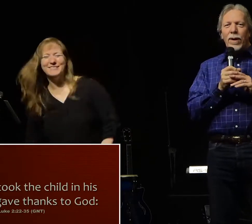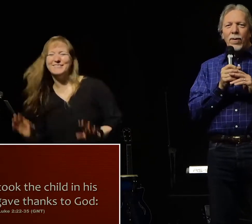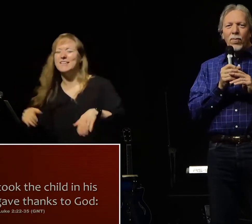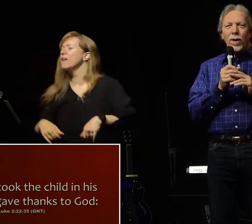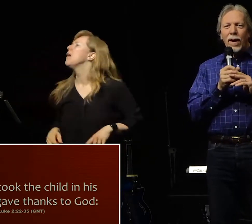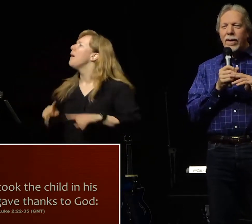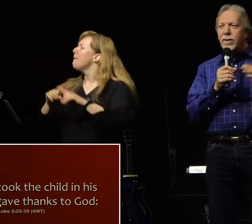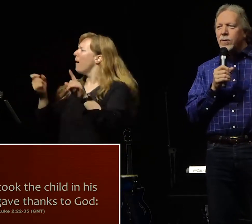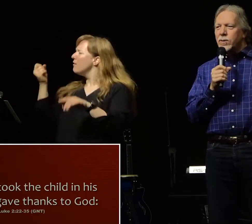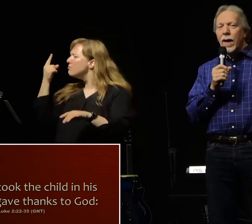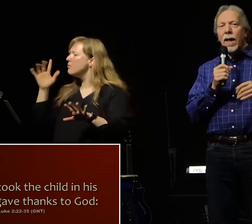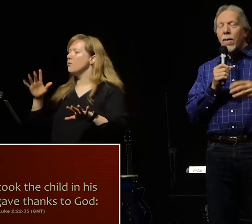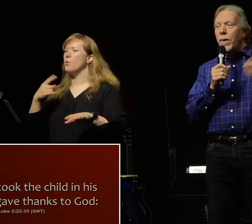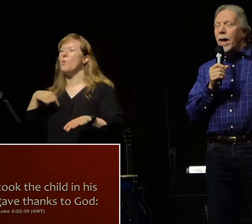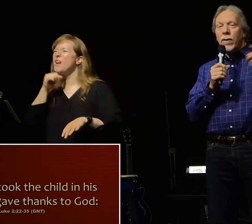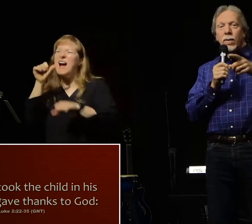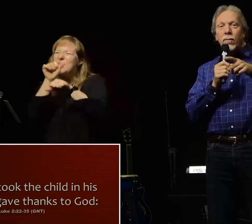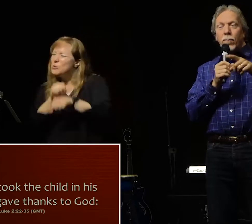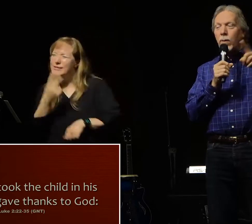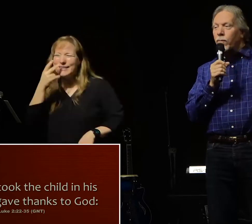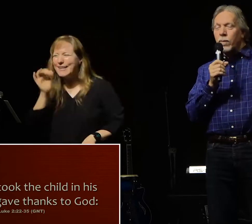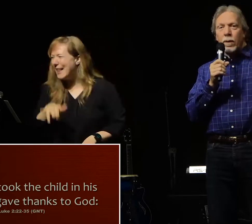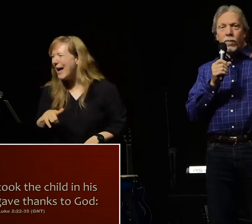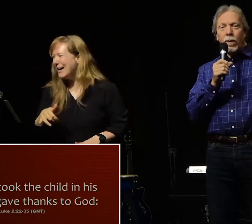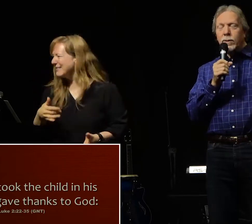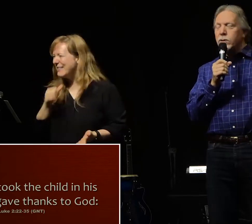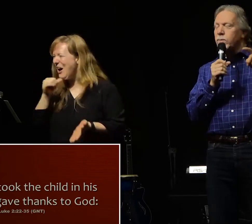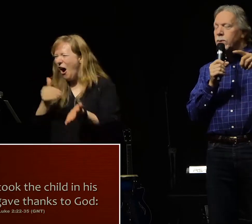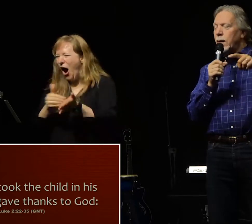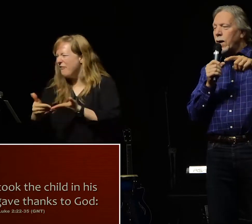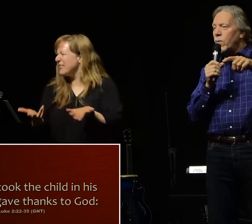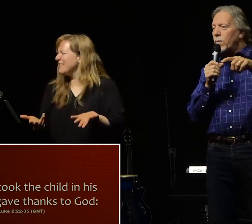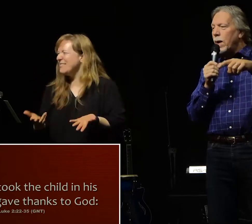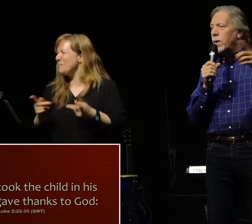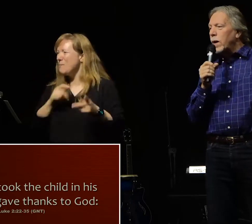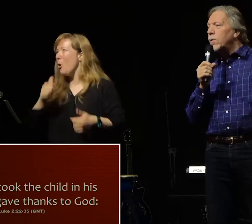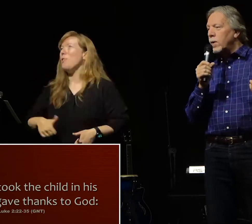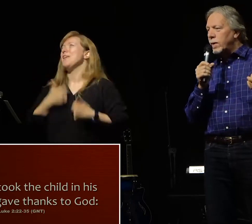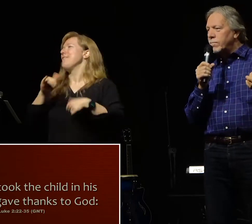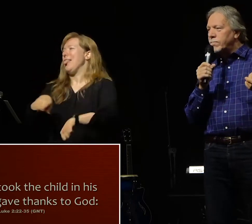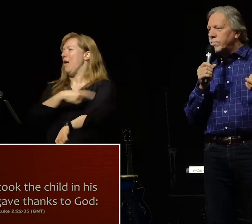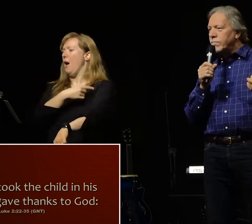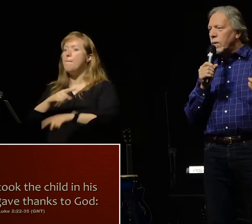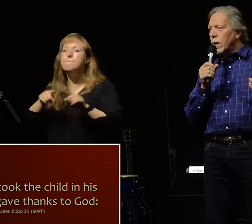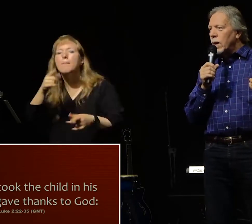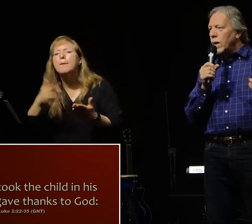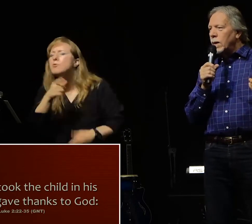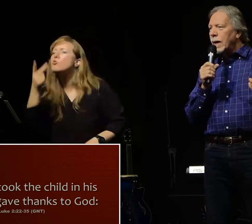But we're not used to seeing. But the folks that you've seen that were maybe 100,